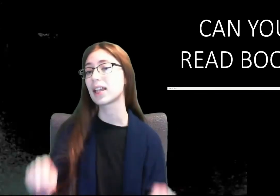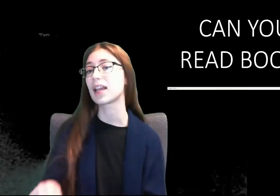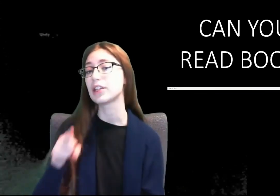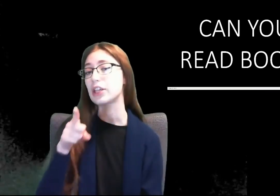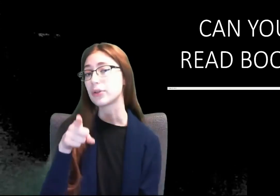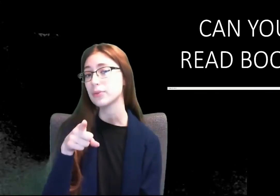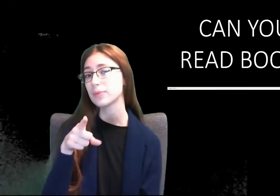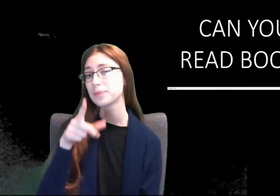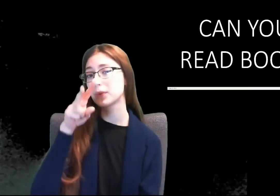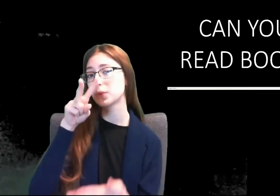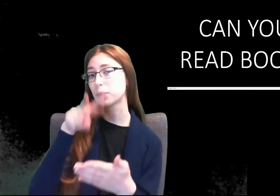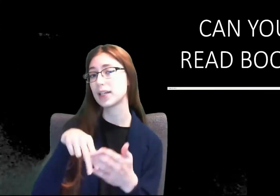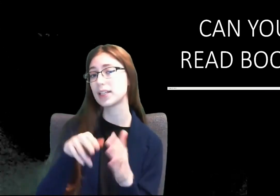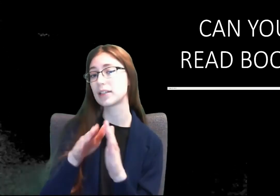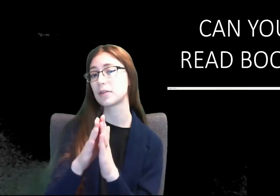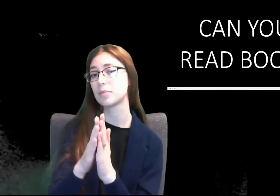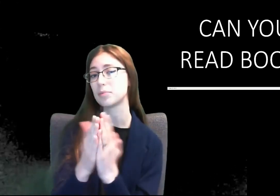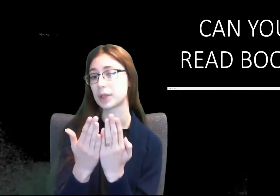Can you read book?